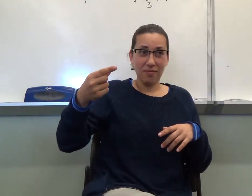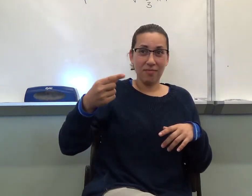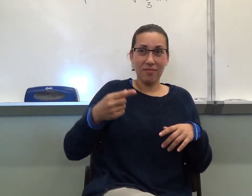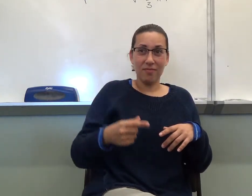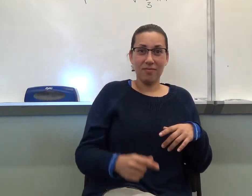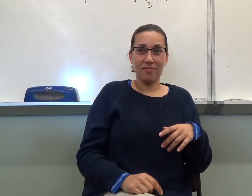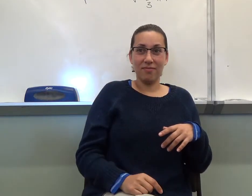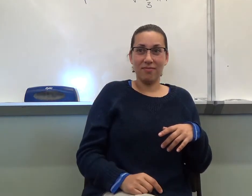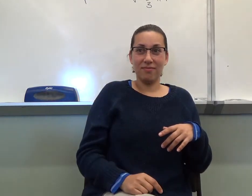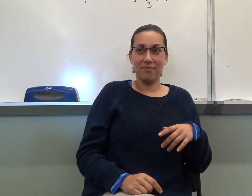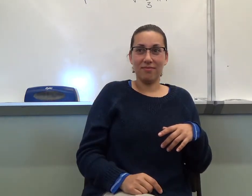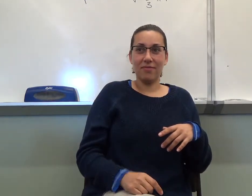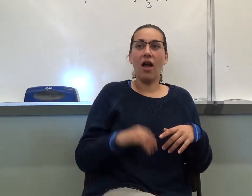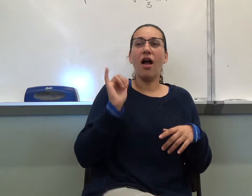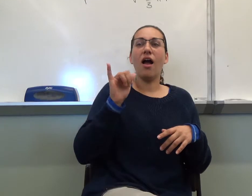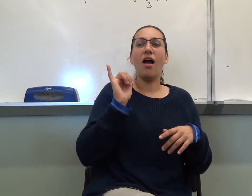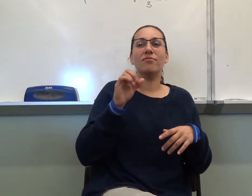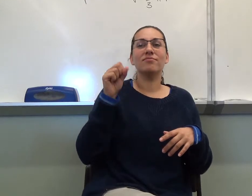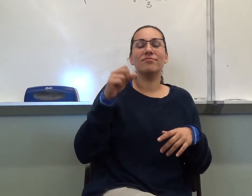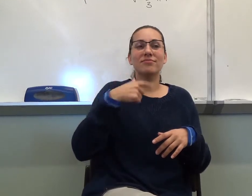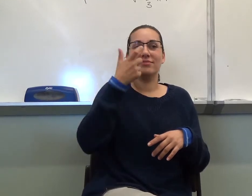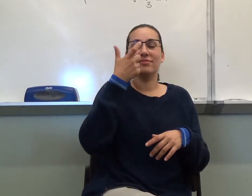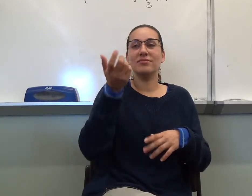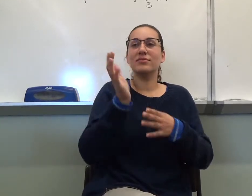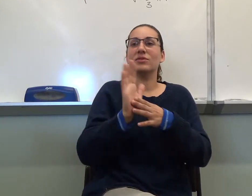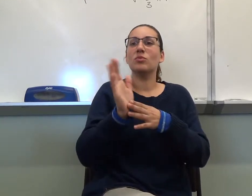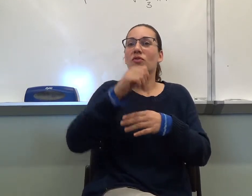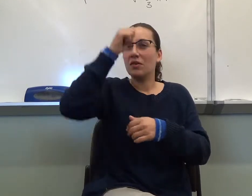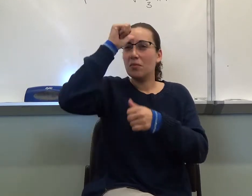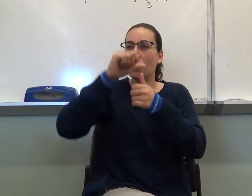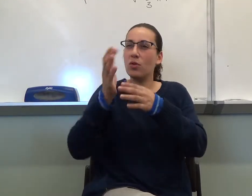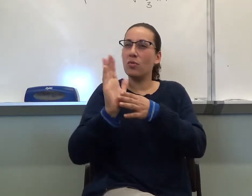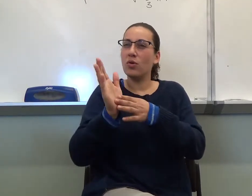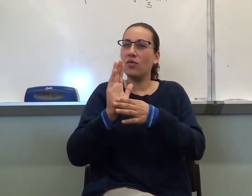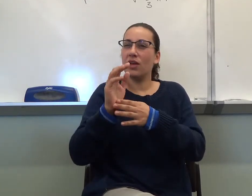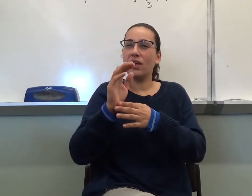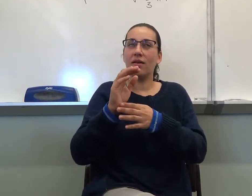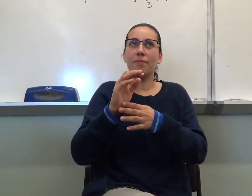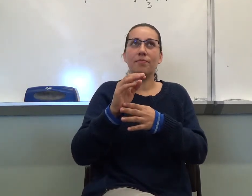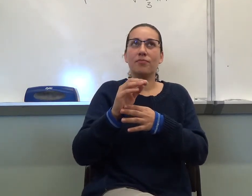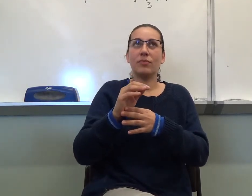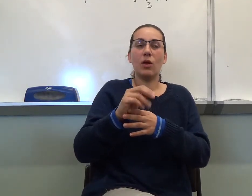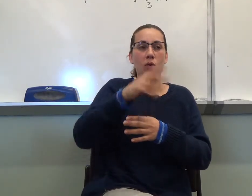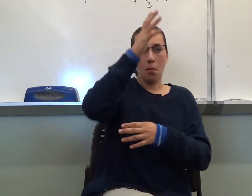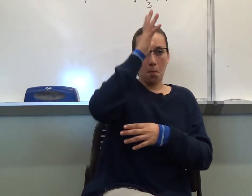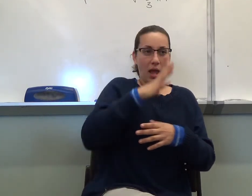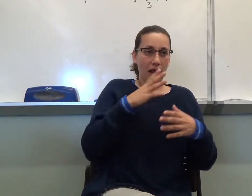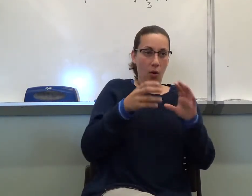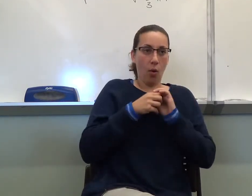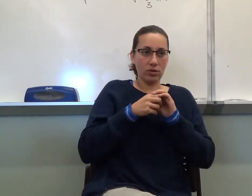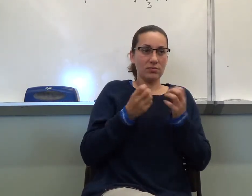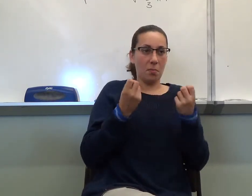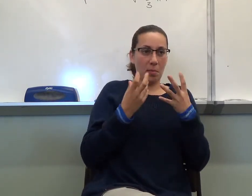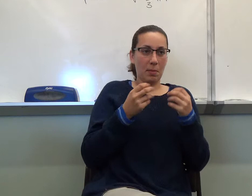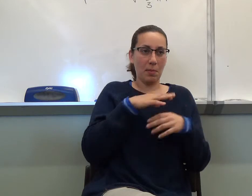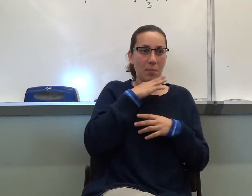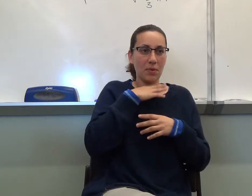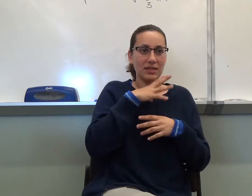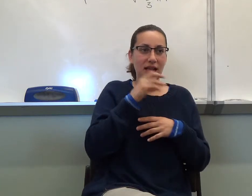the ability to go between 115 and 145 over here. And you want to do it in such a way that you create